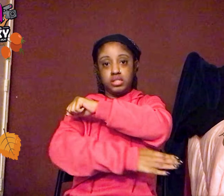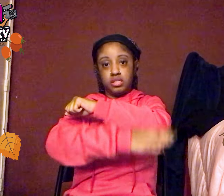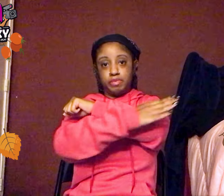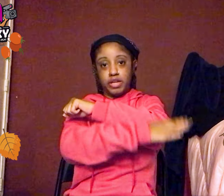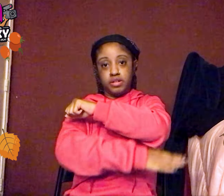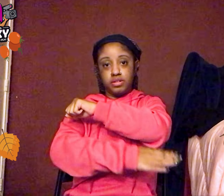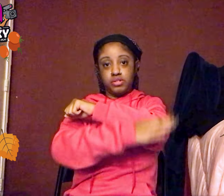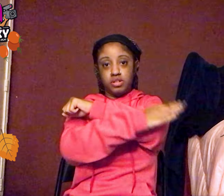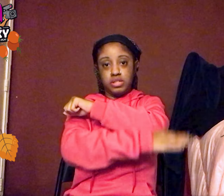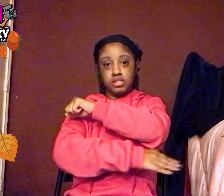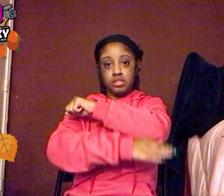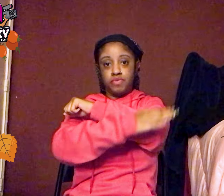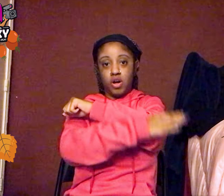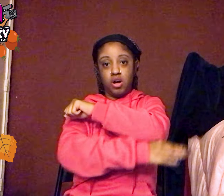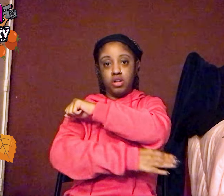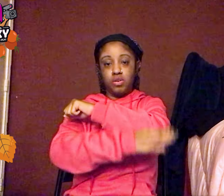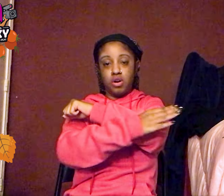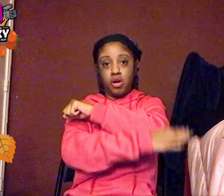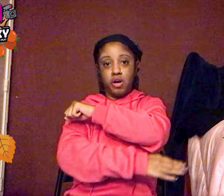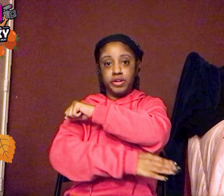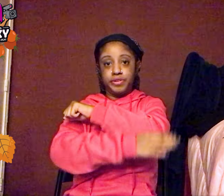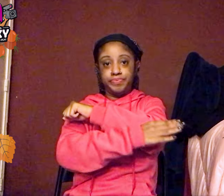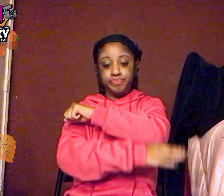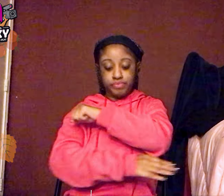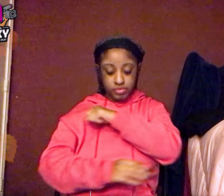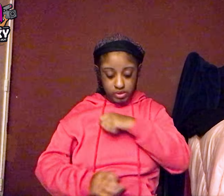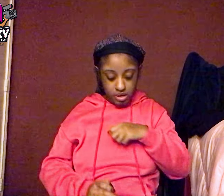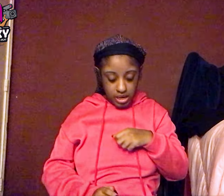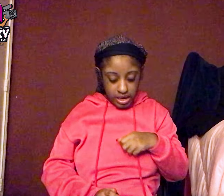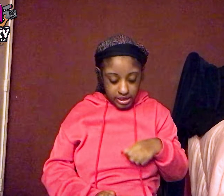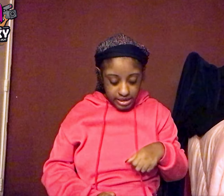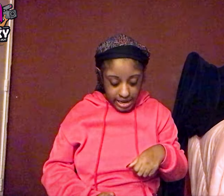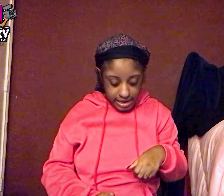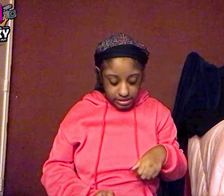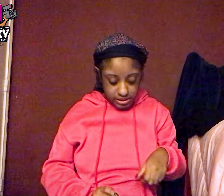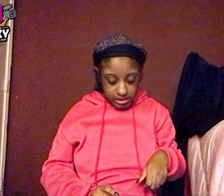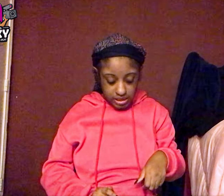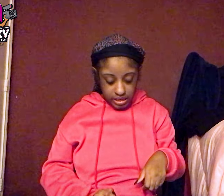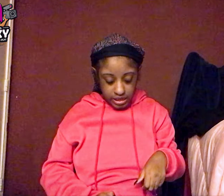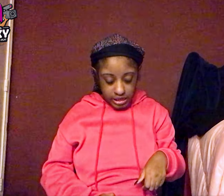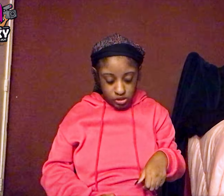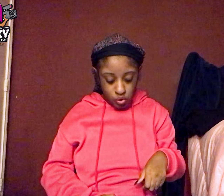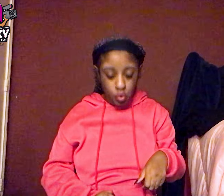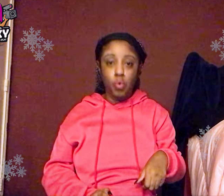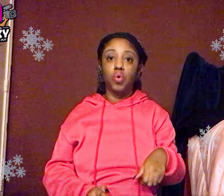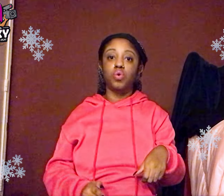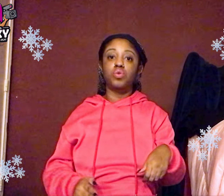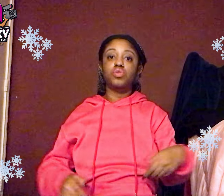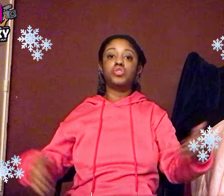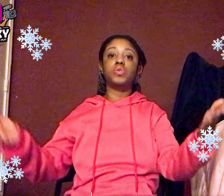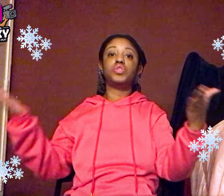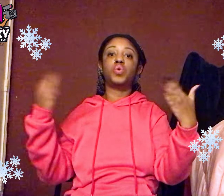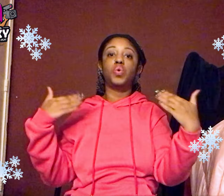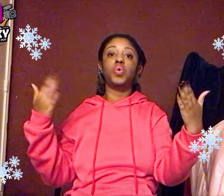is better. So this is fall or autumn. Next is cool. So it's